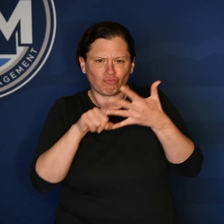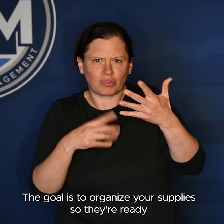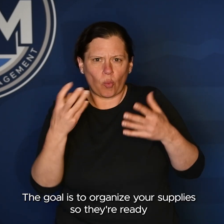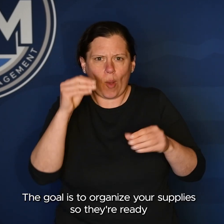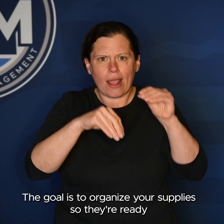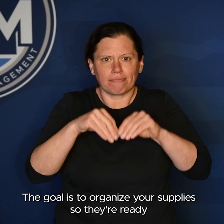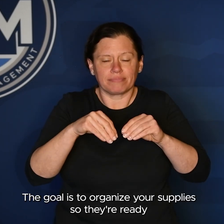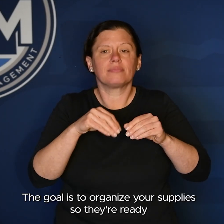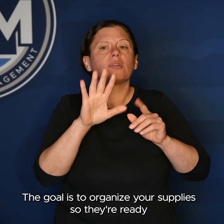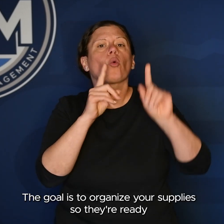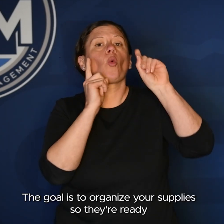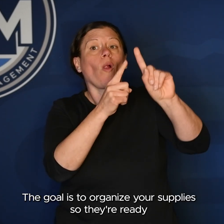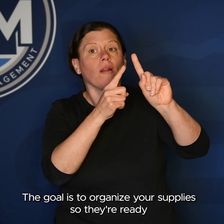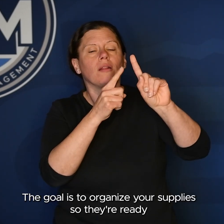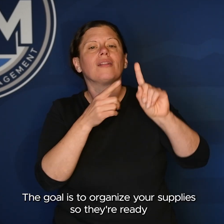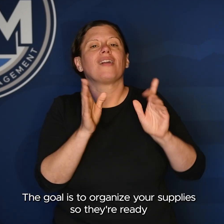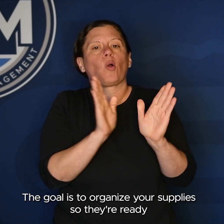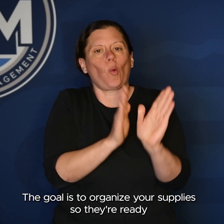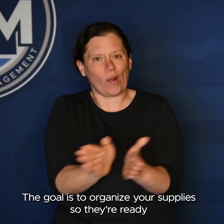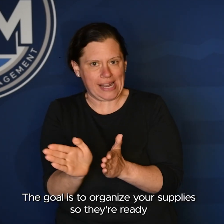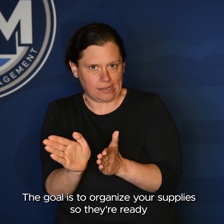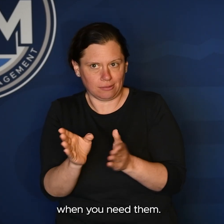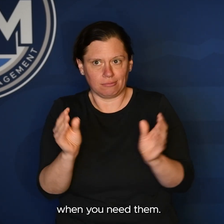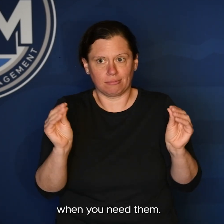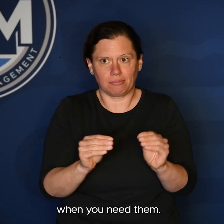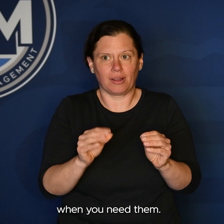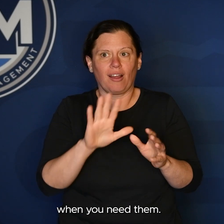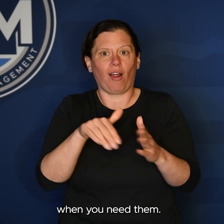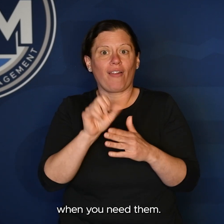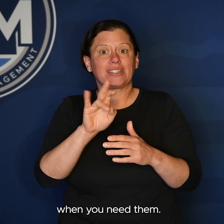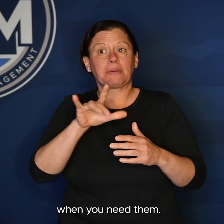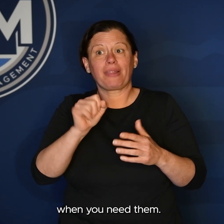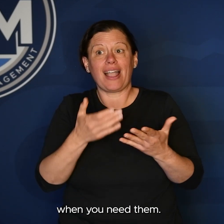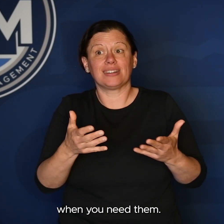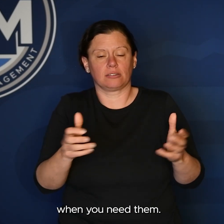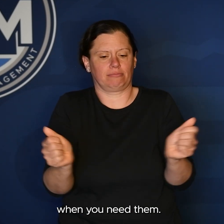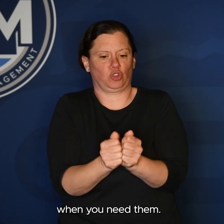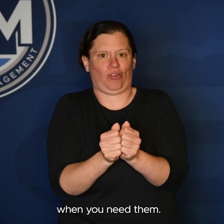The goal is to organize your supplies so they're ready when you need them.